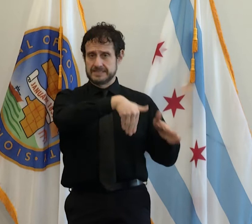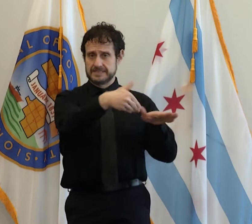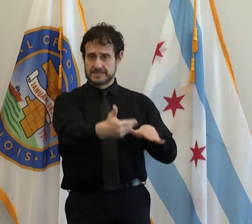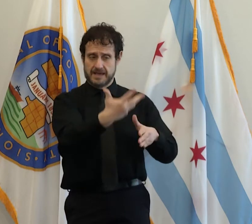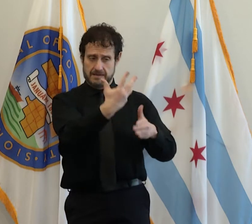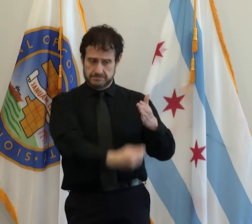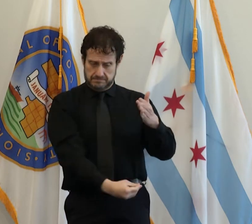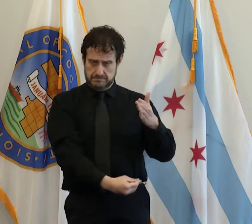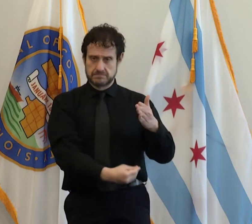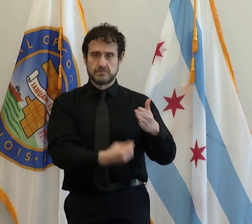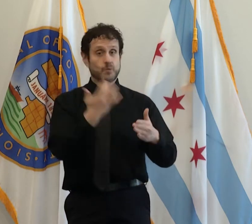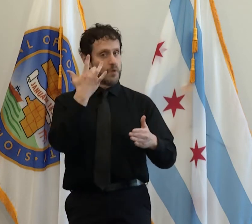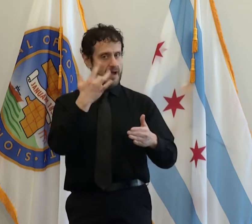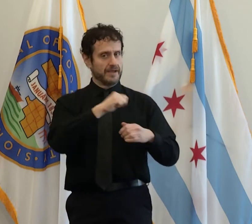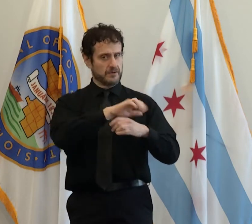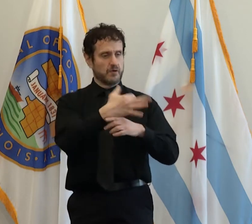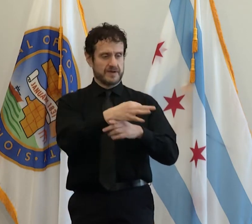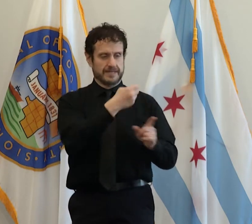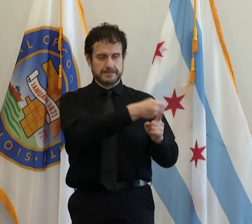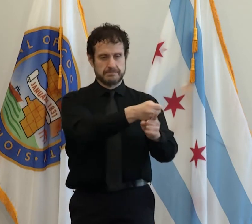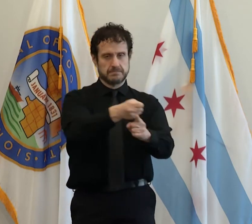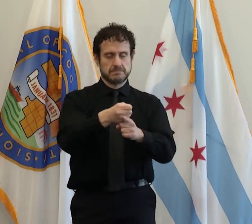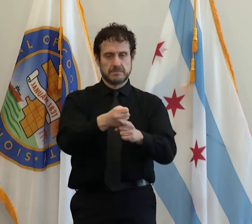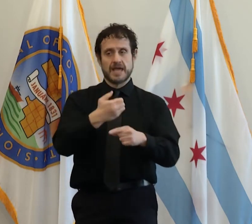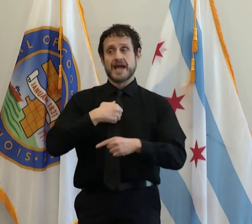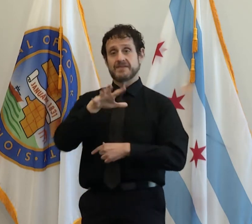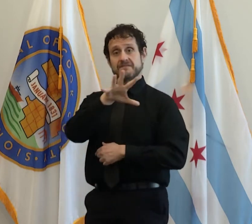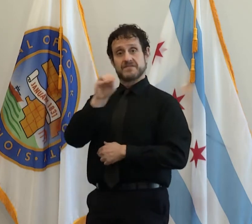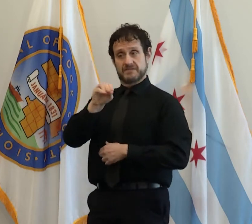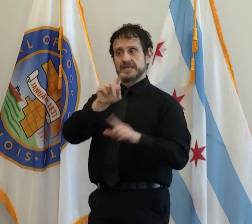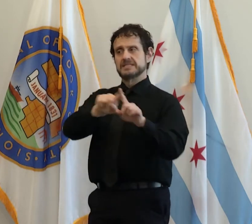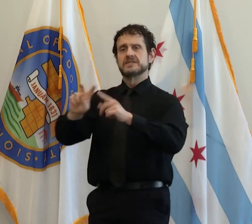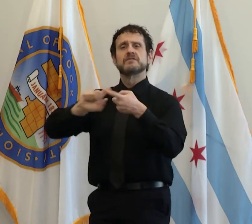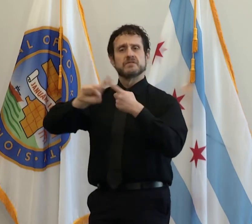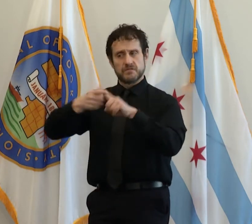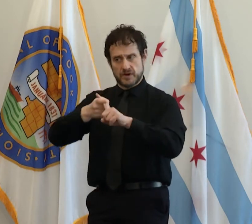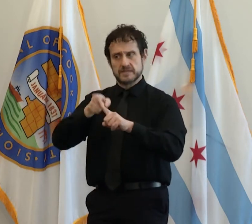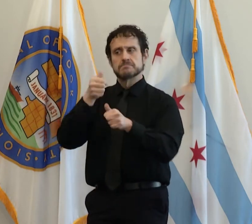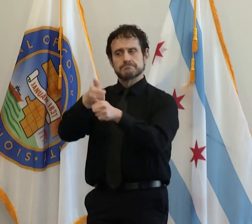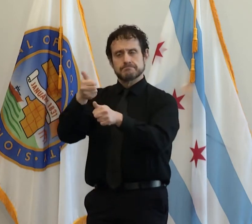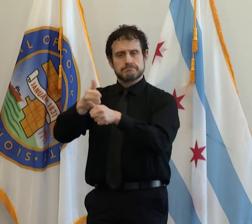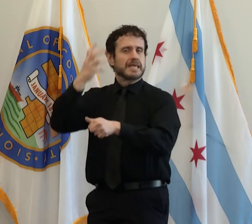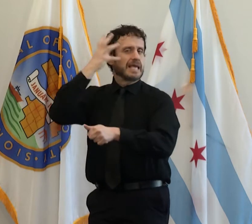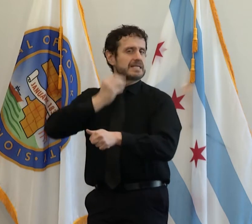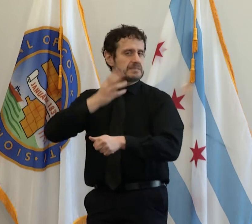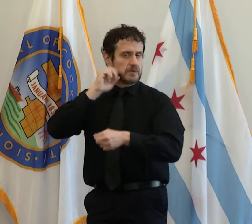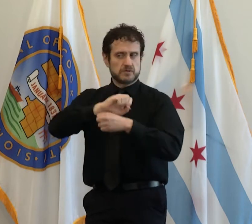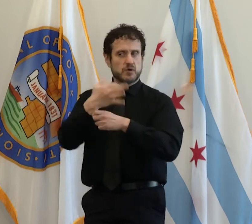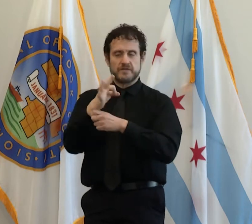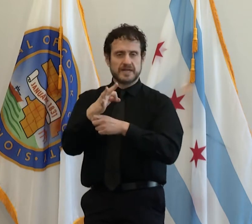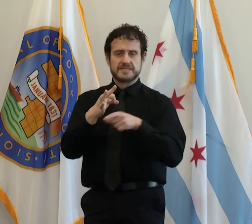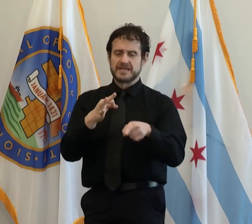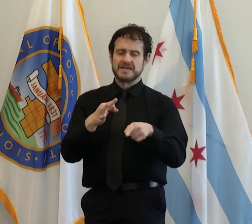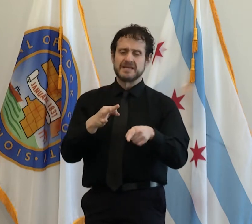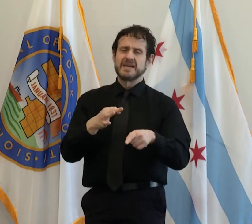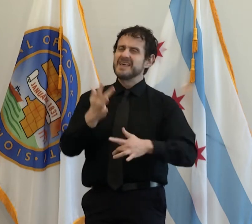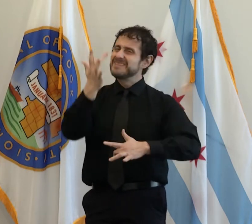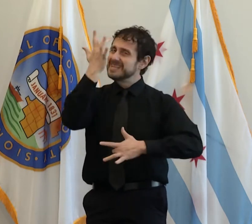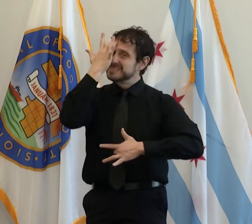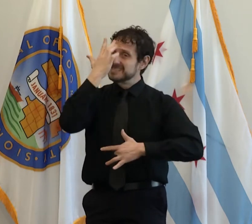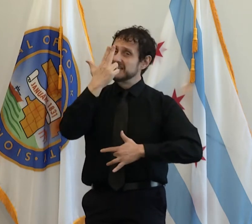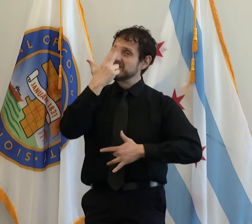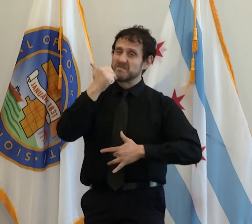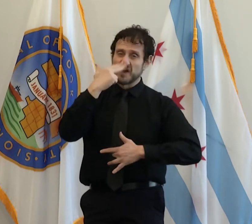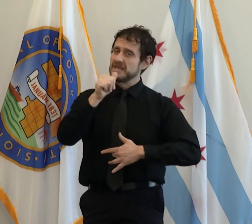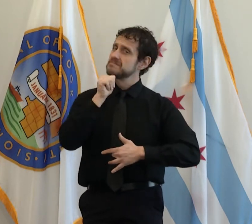have personally had 50 friends that was diagnosed with COVID. So this is no laughing matter. This is no joking